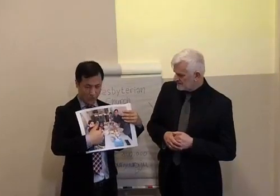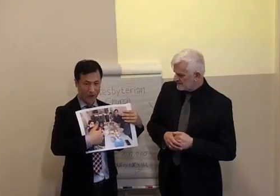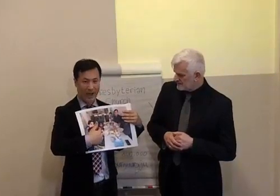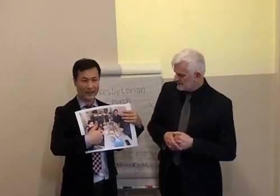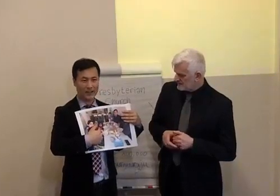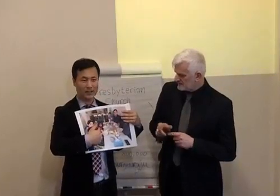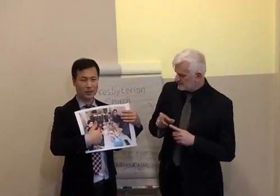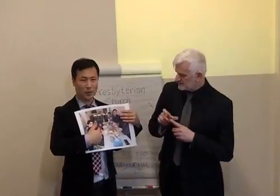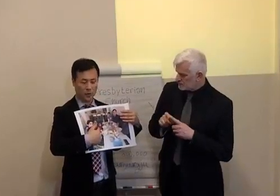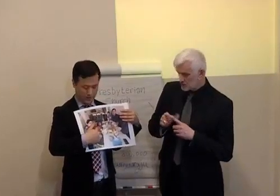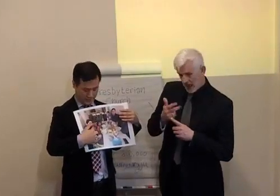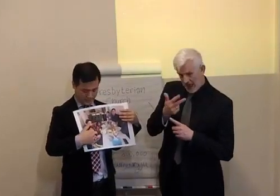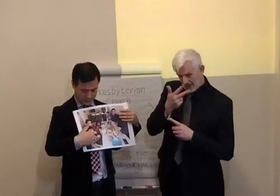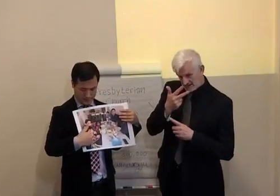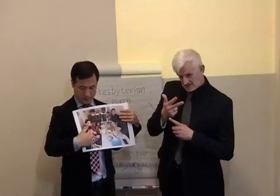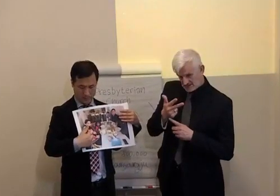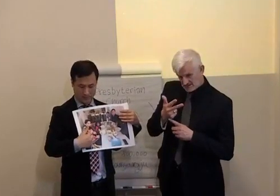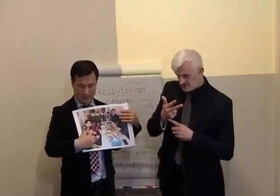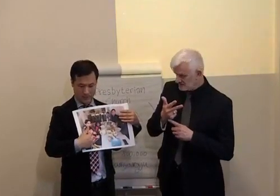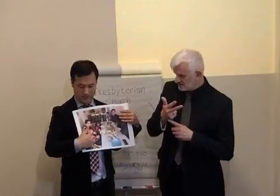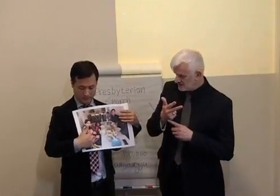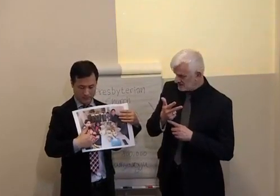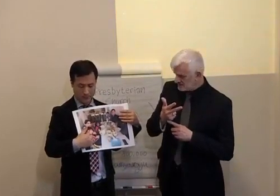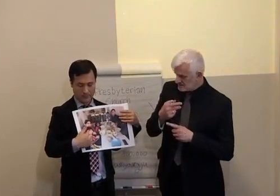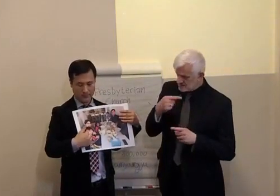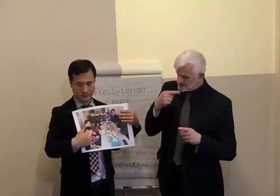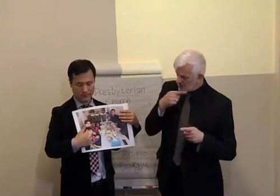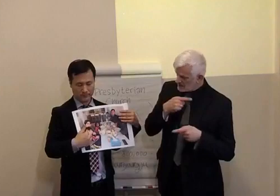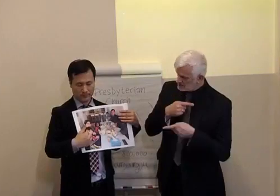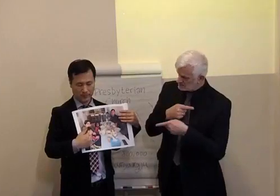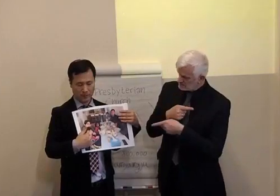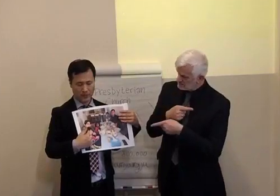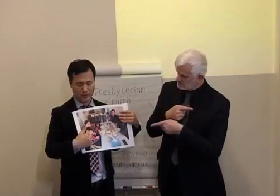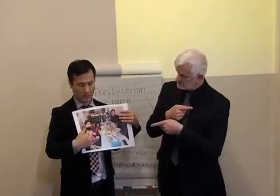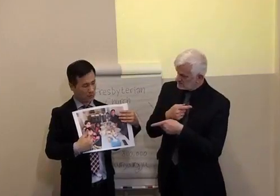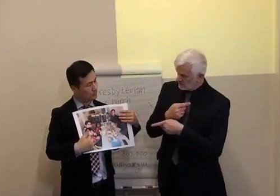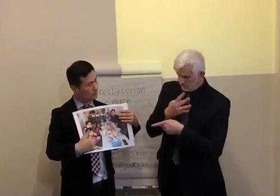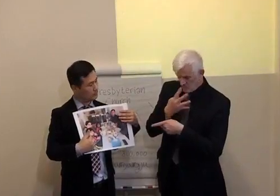Daughter 8 years old, son 4 years old.